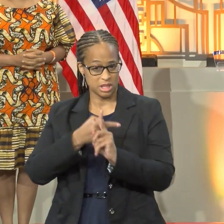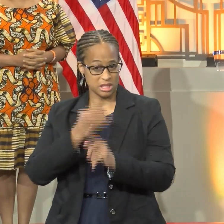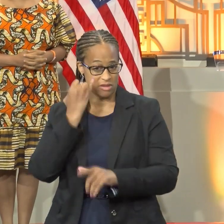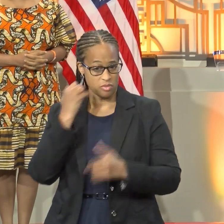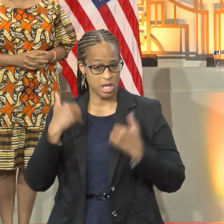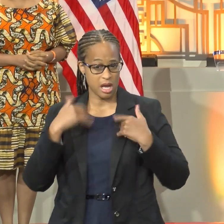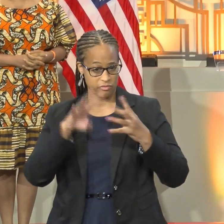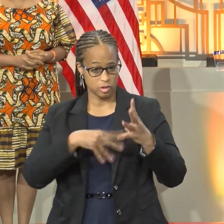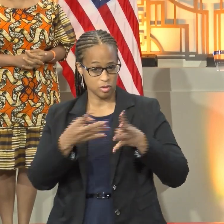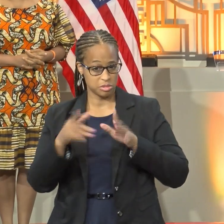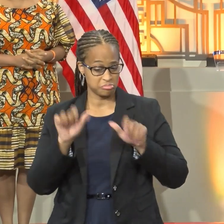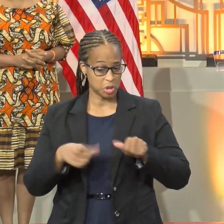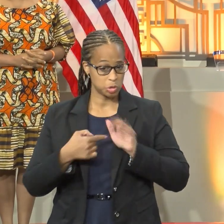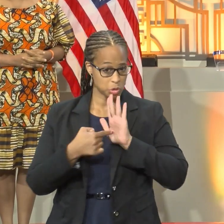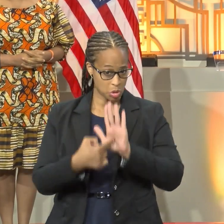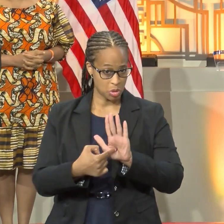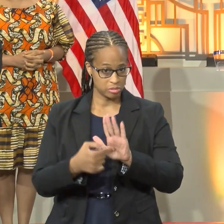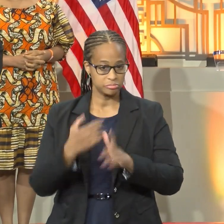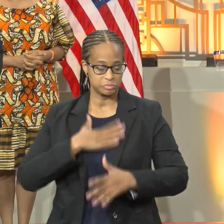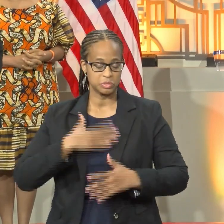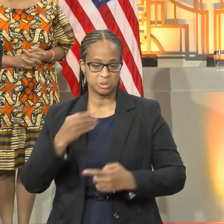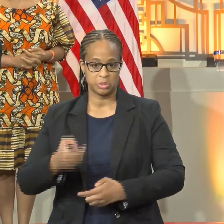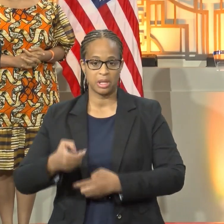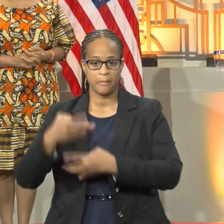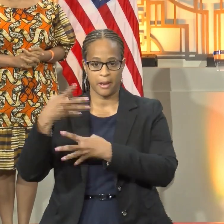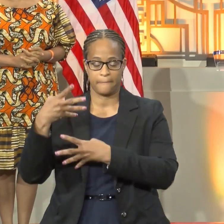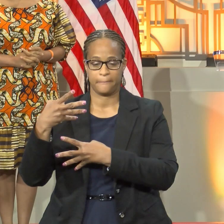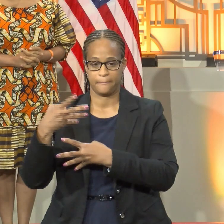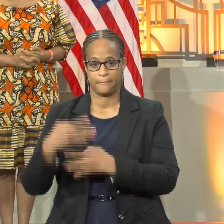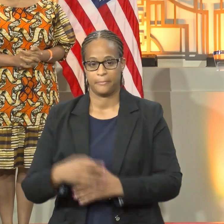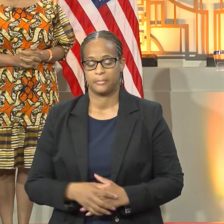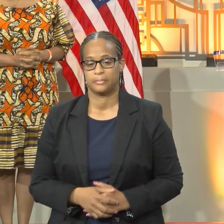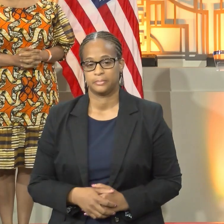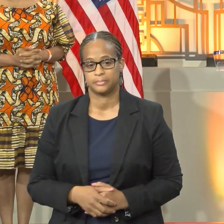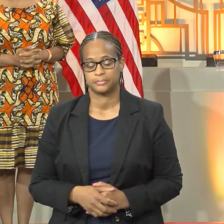have them, if you will bring them up.